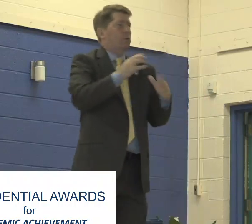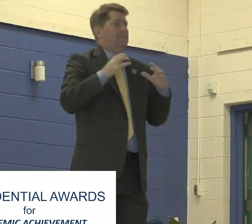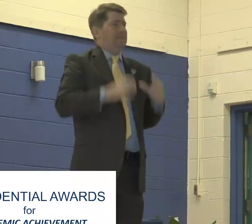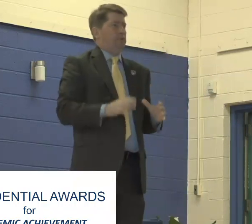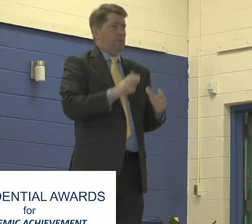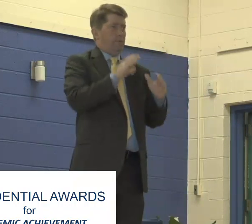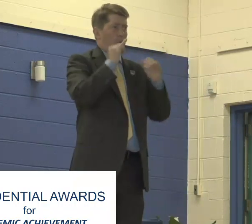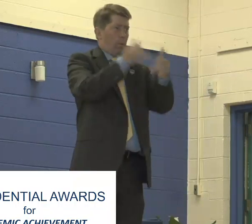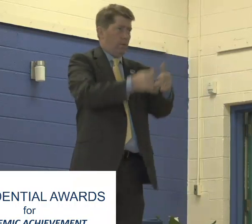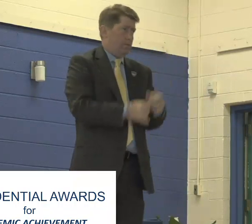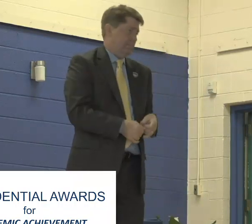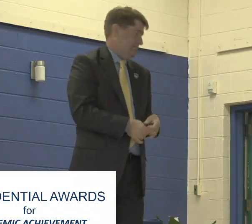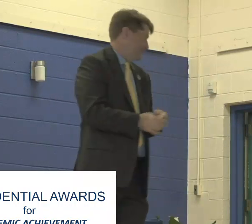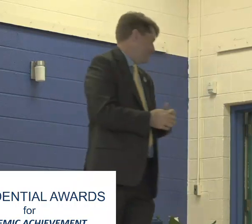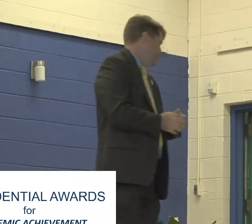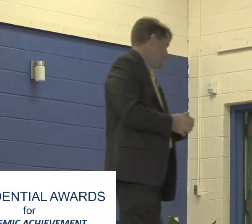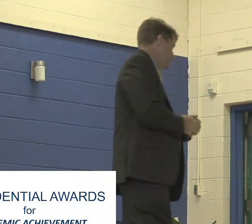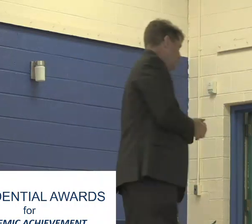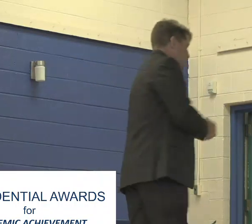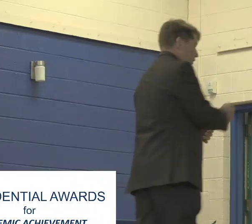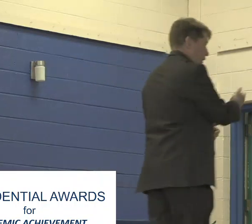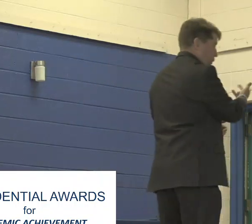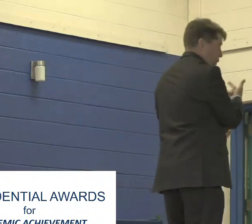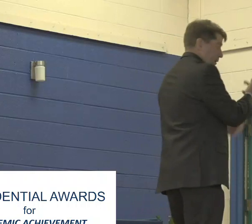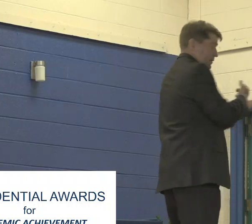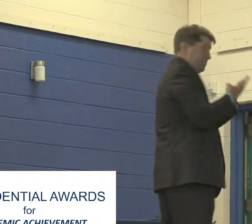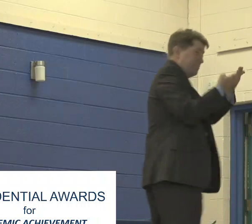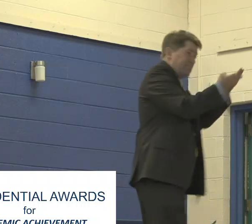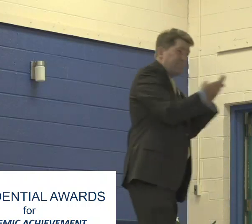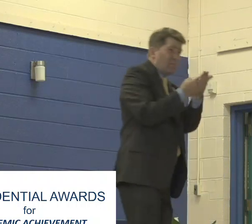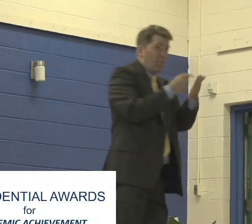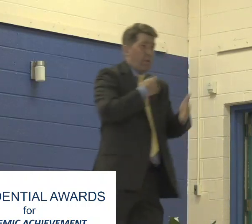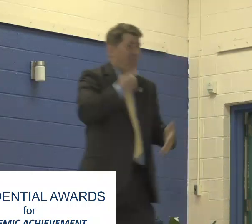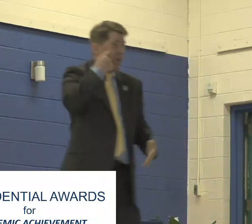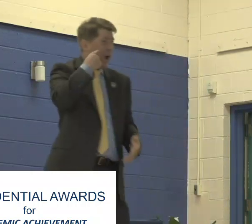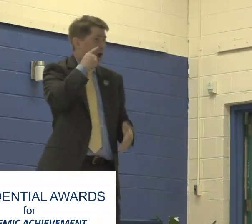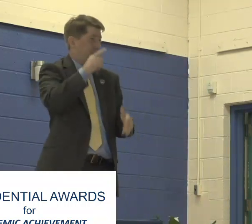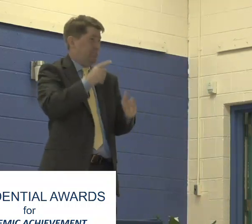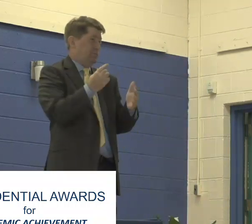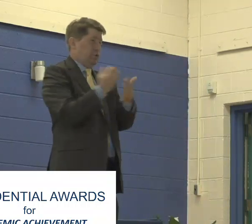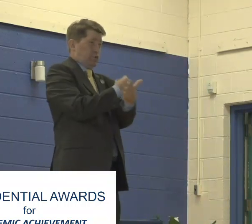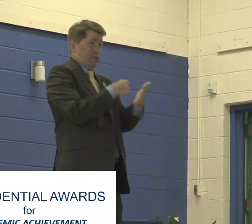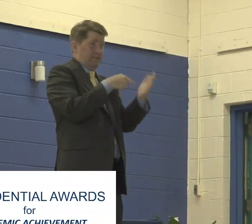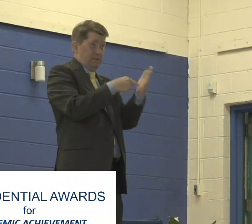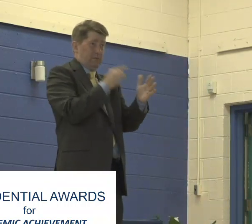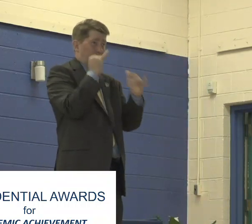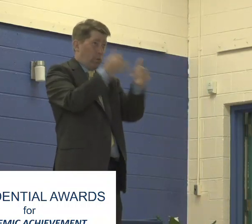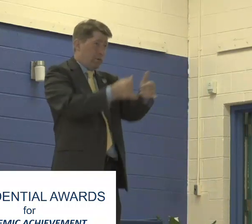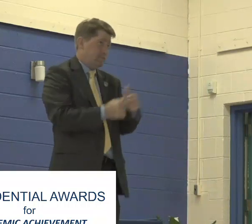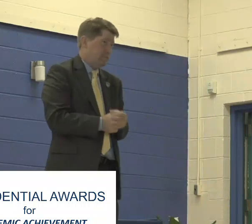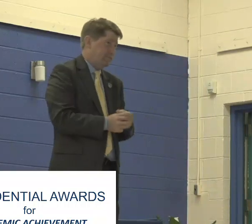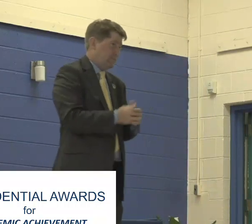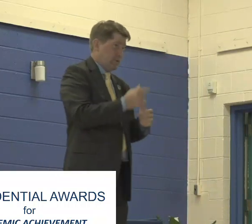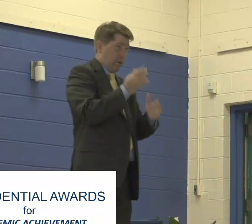And then we are also going to give the Citizenship Award. So the three of us administrators talked about which student deserved